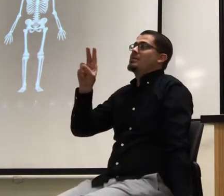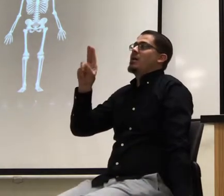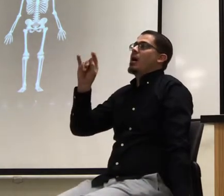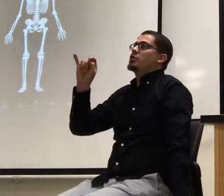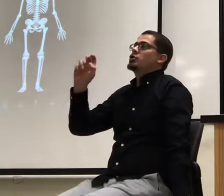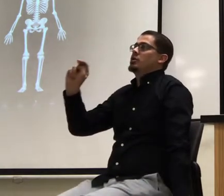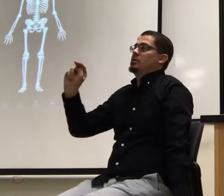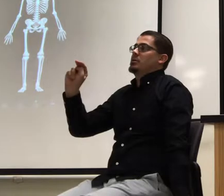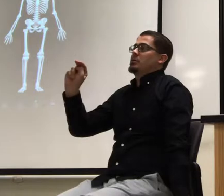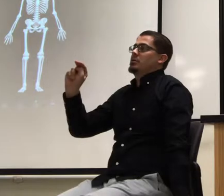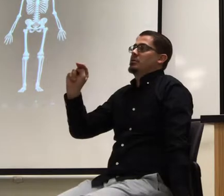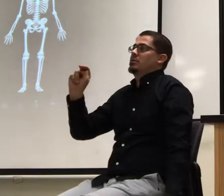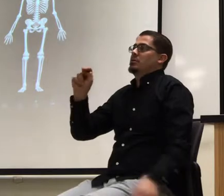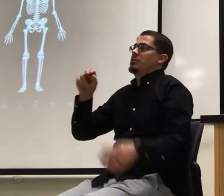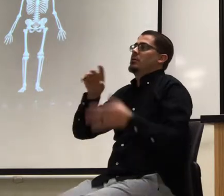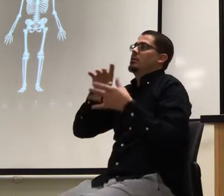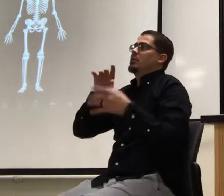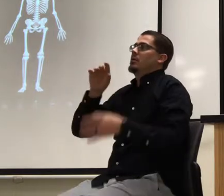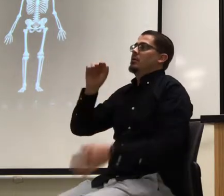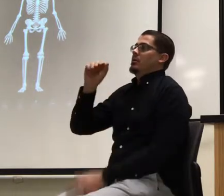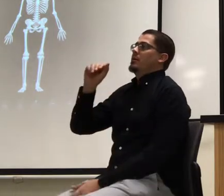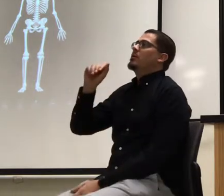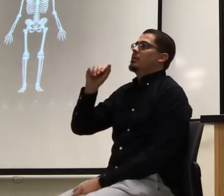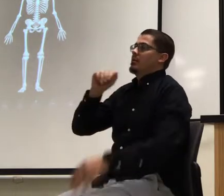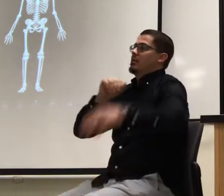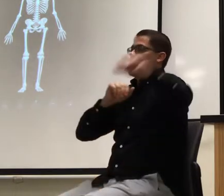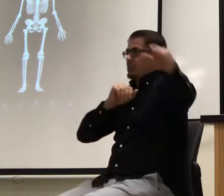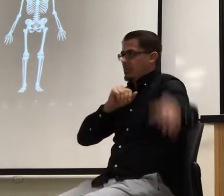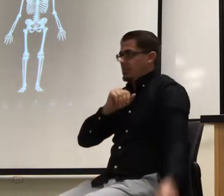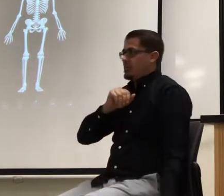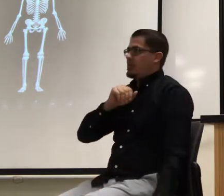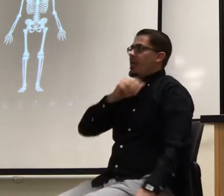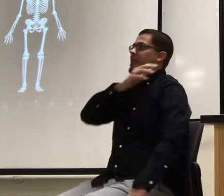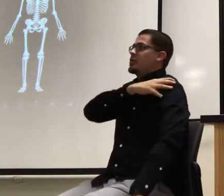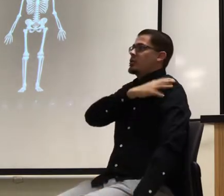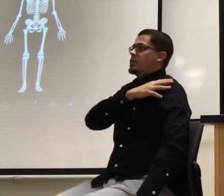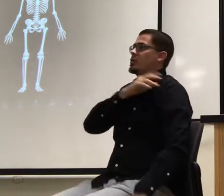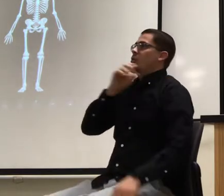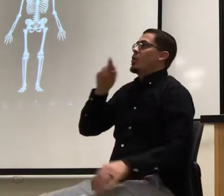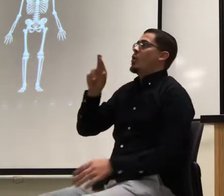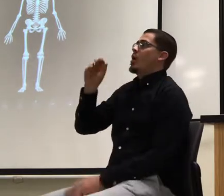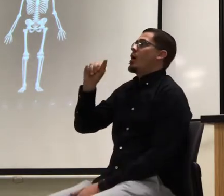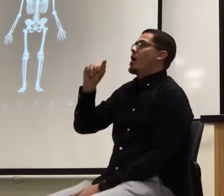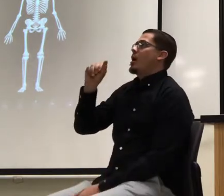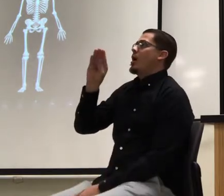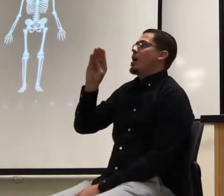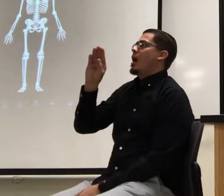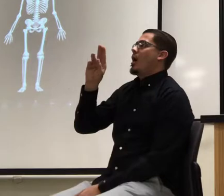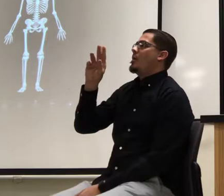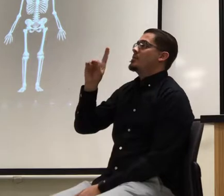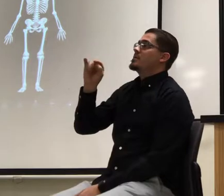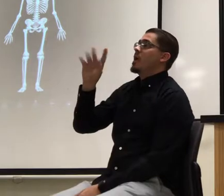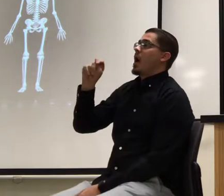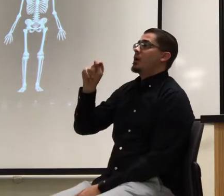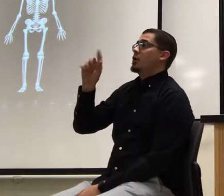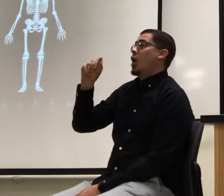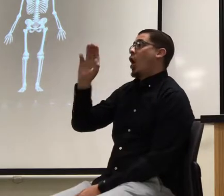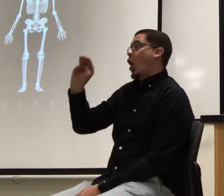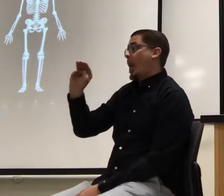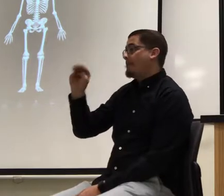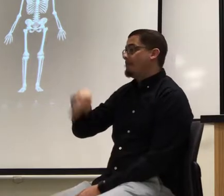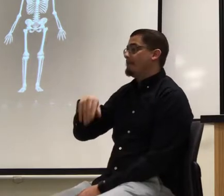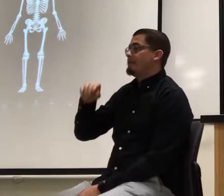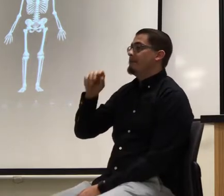adduction at the shoulder. Or the other one thing I could have said is, I could have said abduct arm, or I could have said